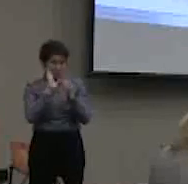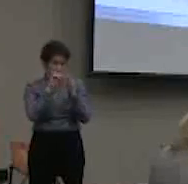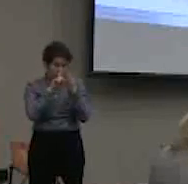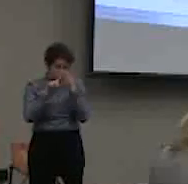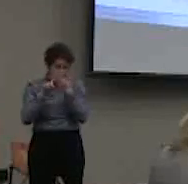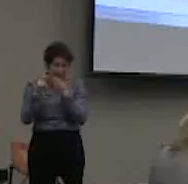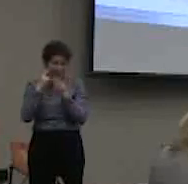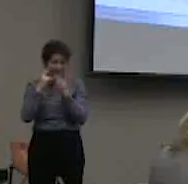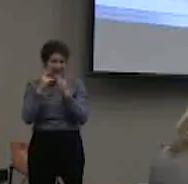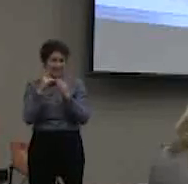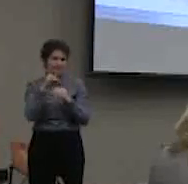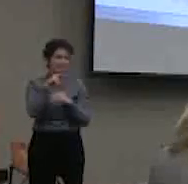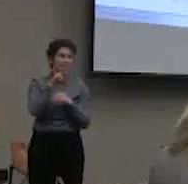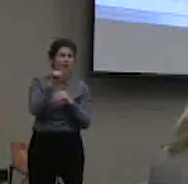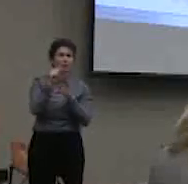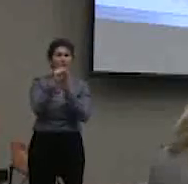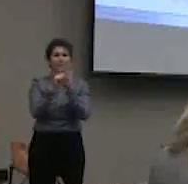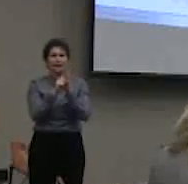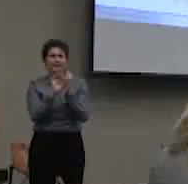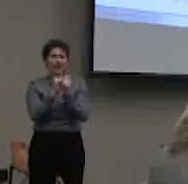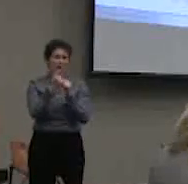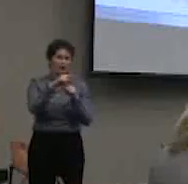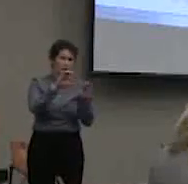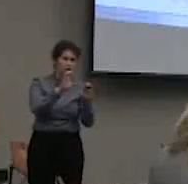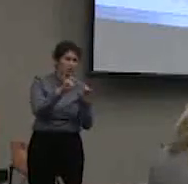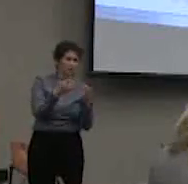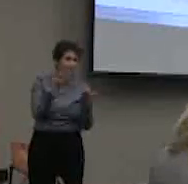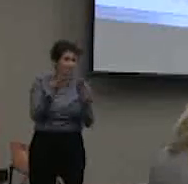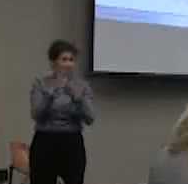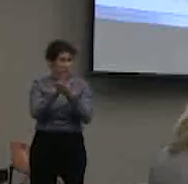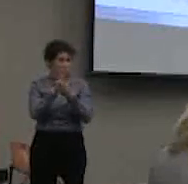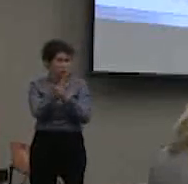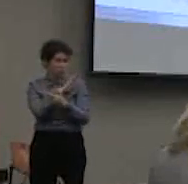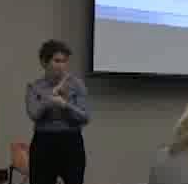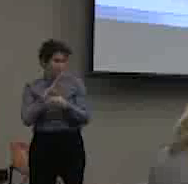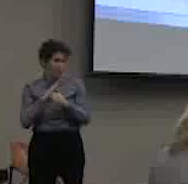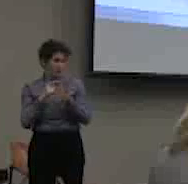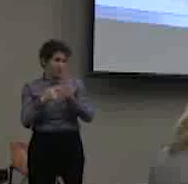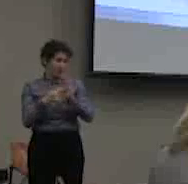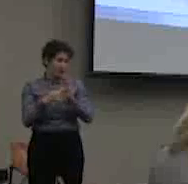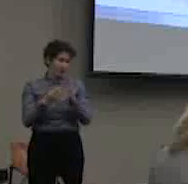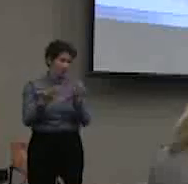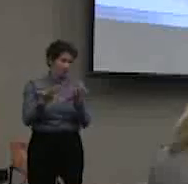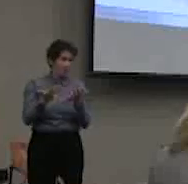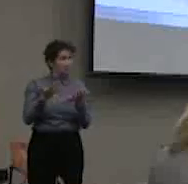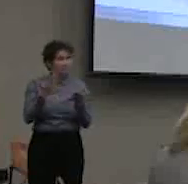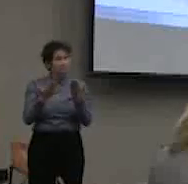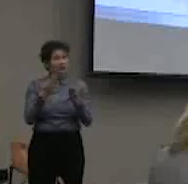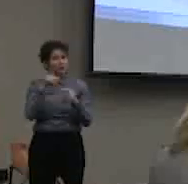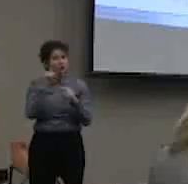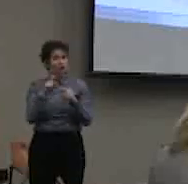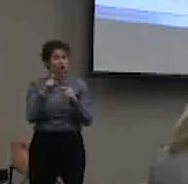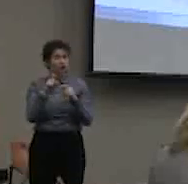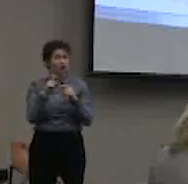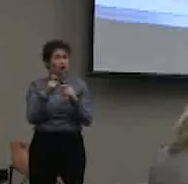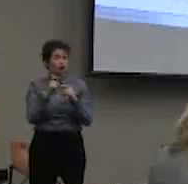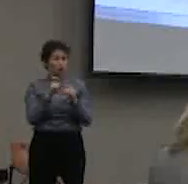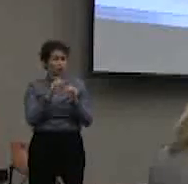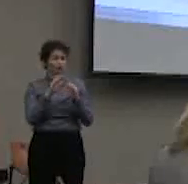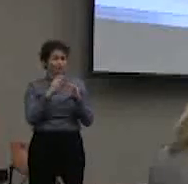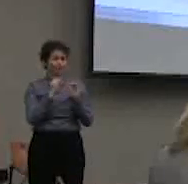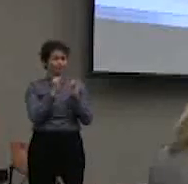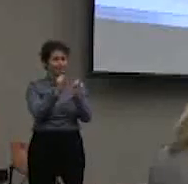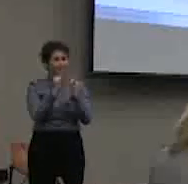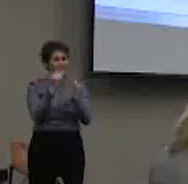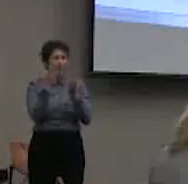how are other states doing this? And, maybe the school board model, should be replicated, or maybe it shouldn't, or maybe there are